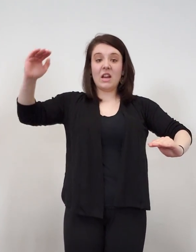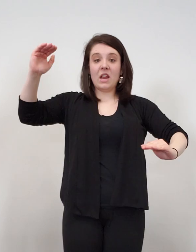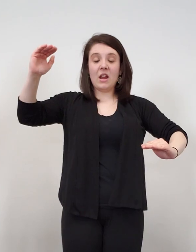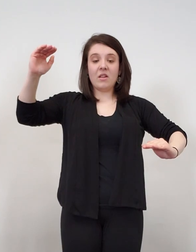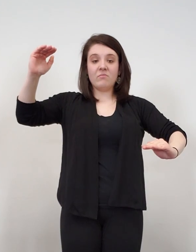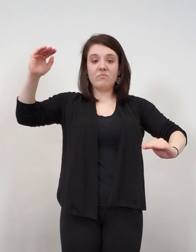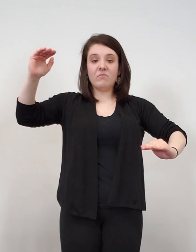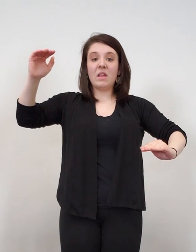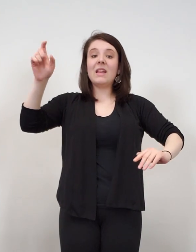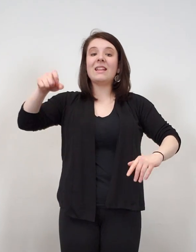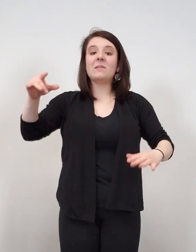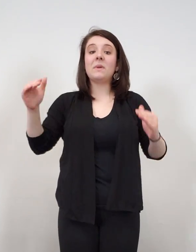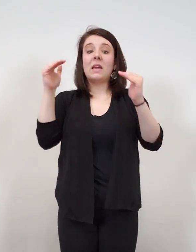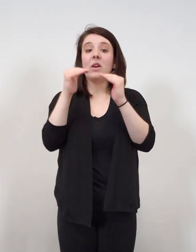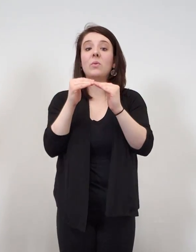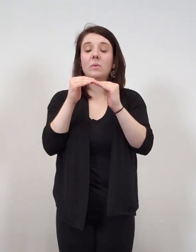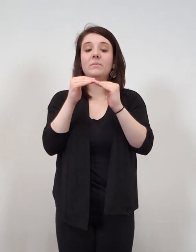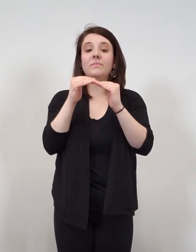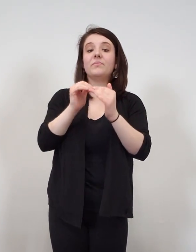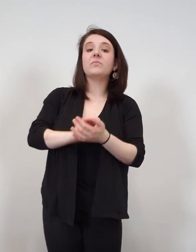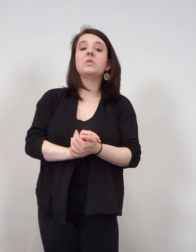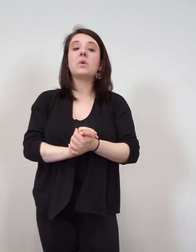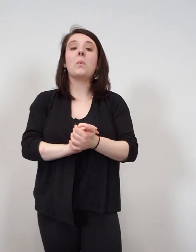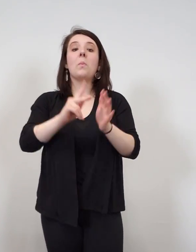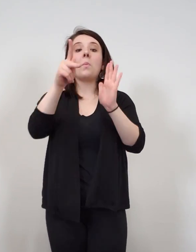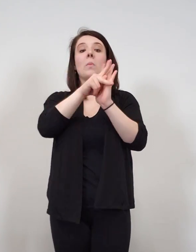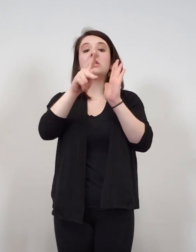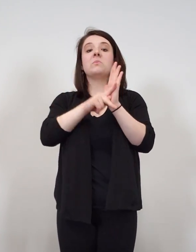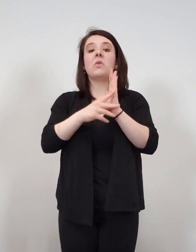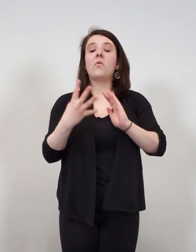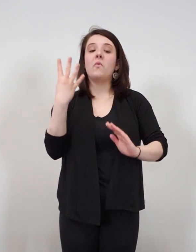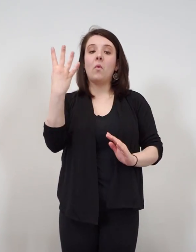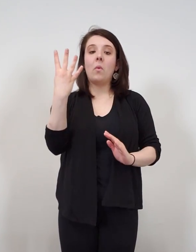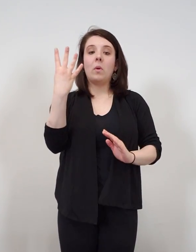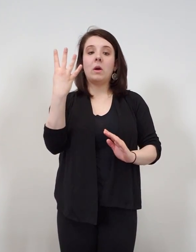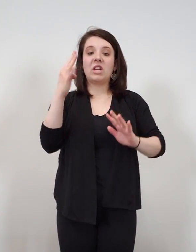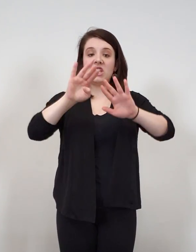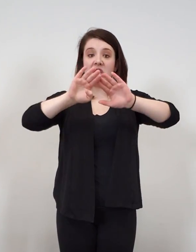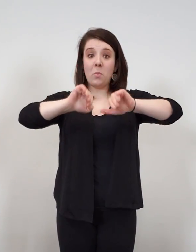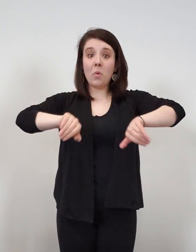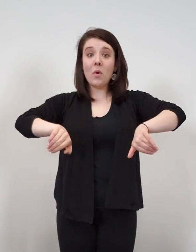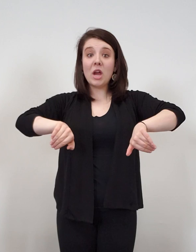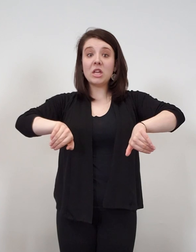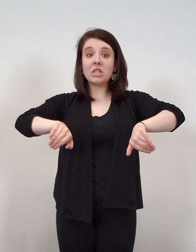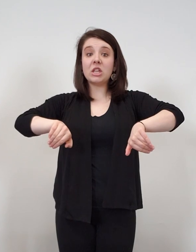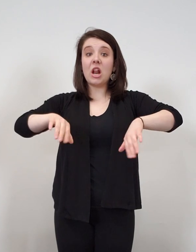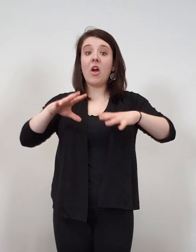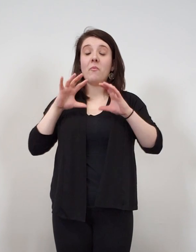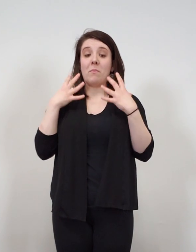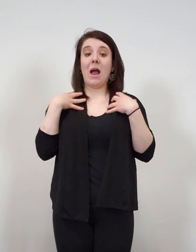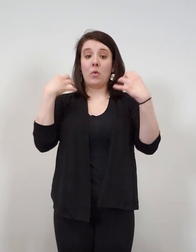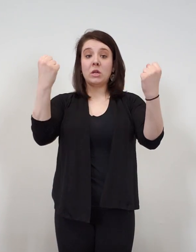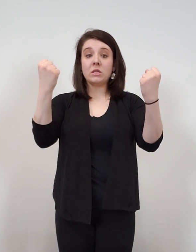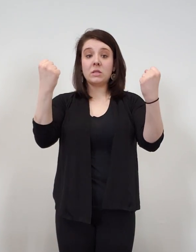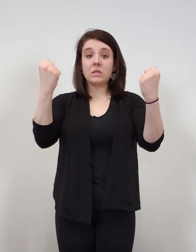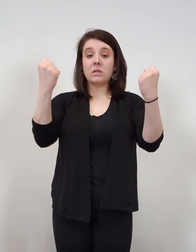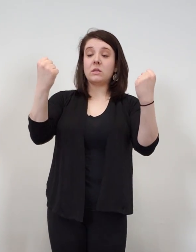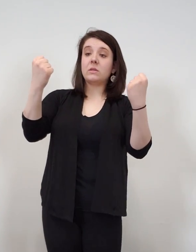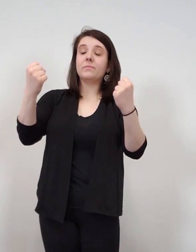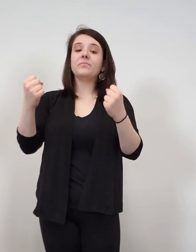Principle 4, separation of powers. Each branch has certain jobs. No one branch has all